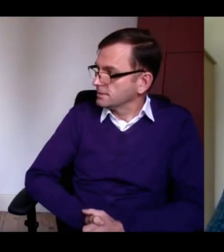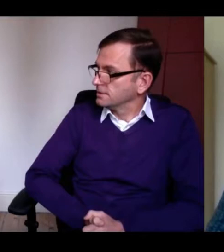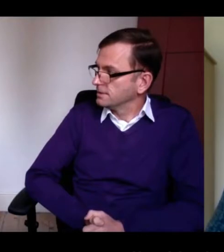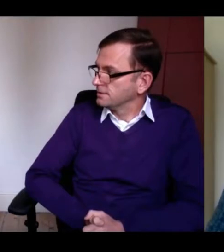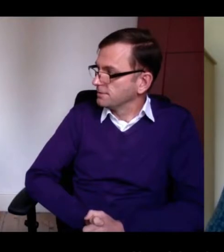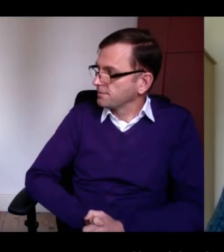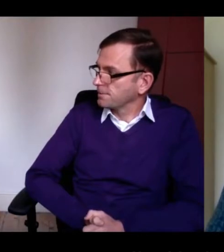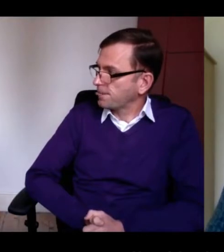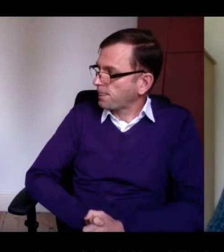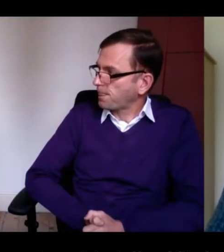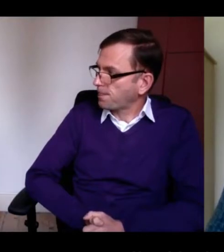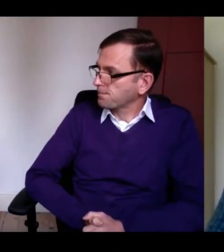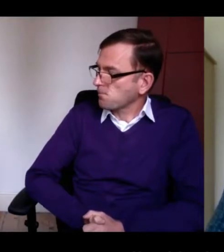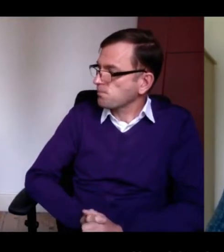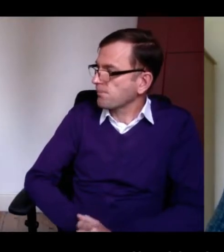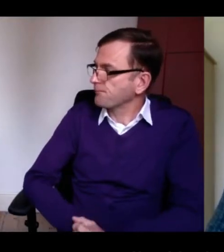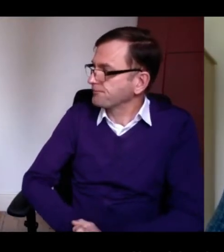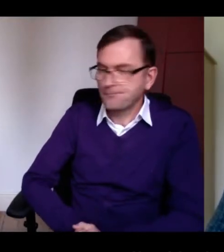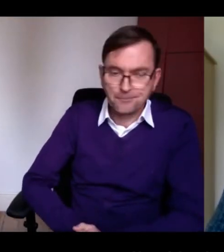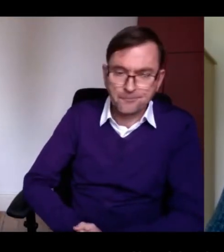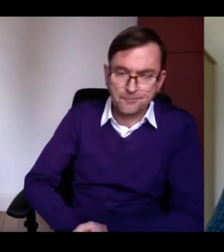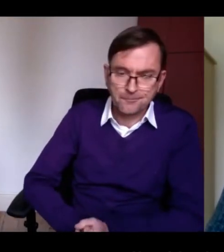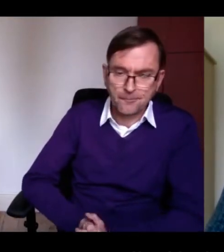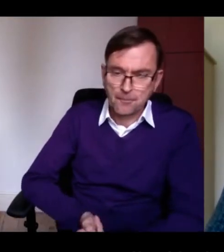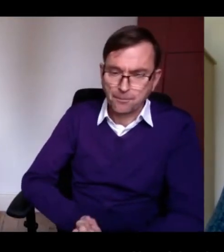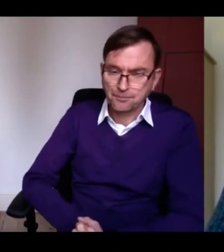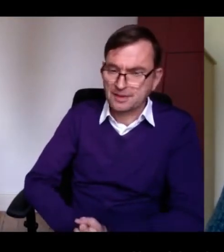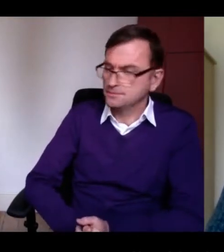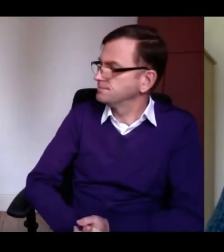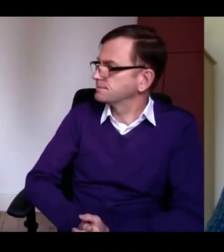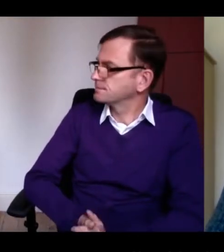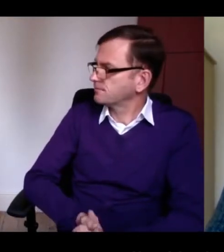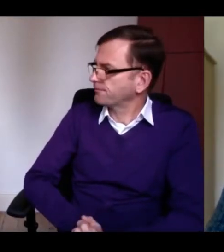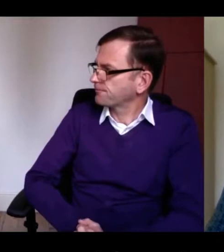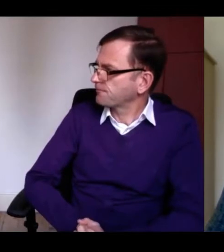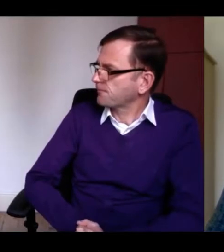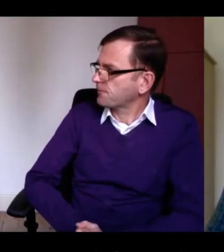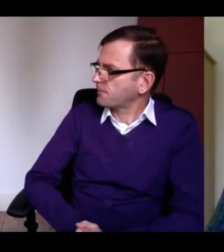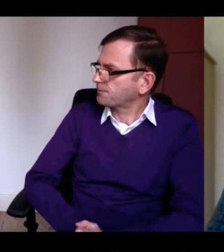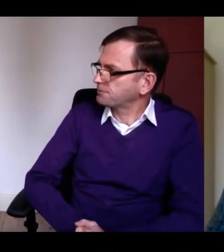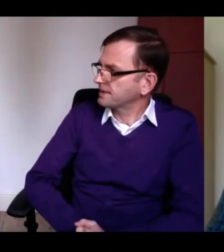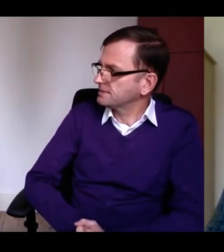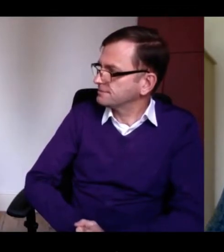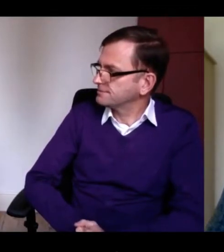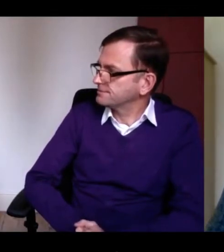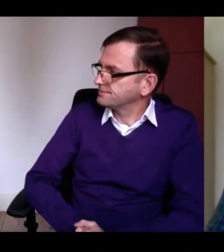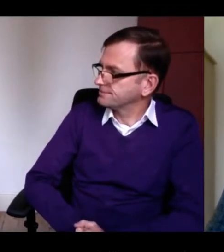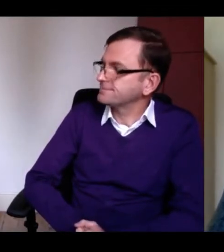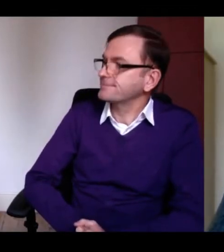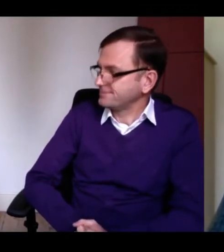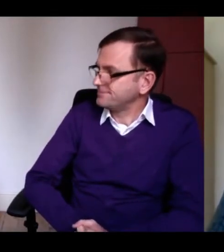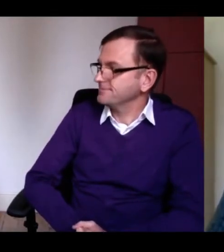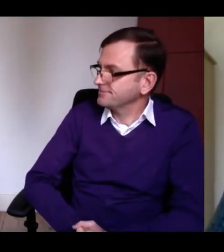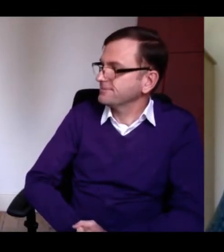section, I want to talk a bit about when you emceed at the Shard at the event, I think it was about a year ago.